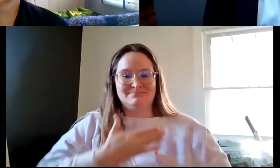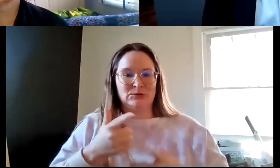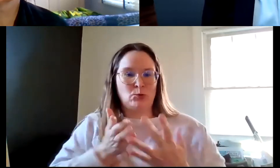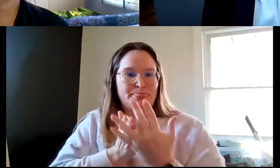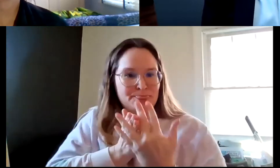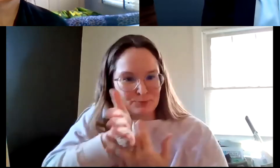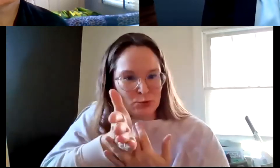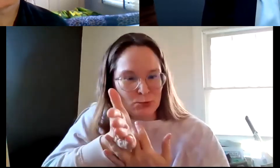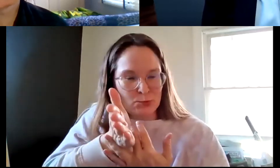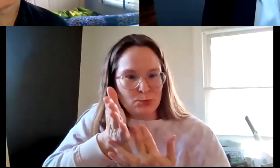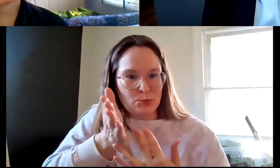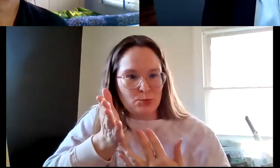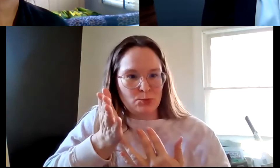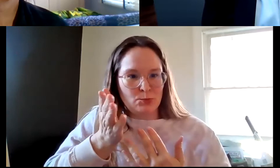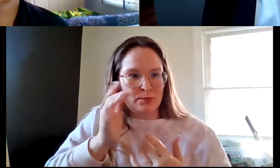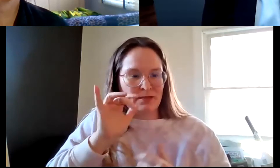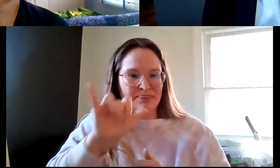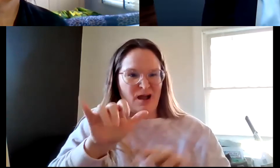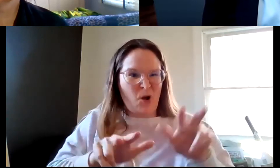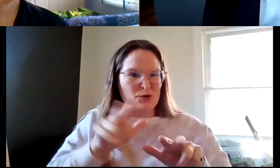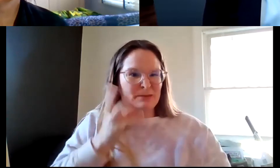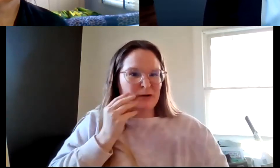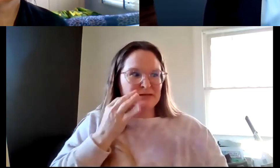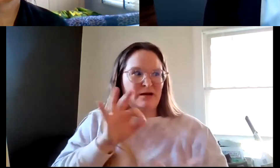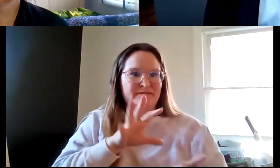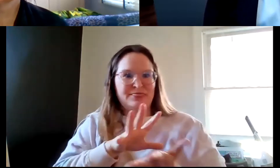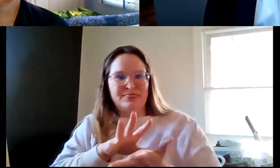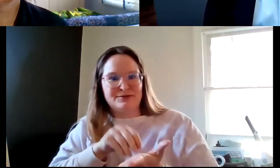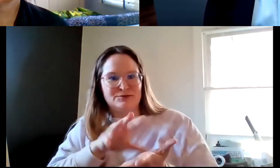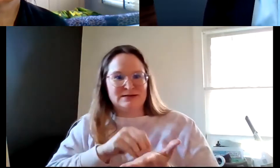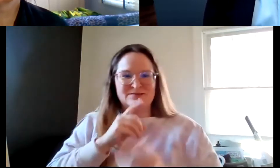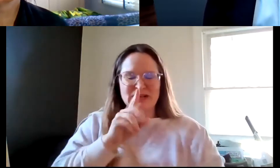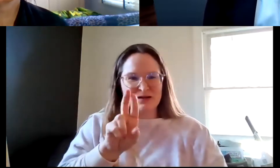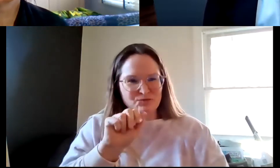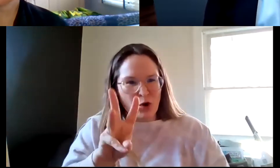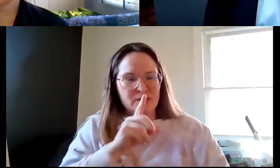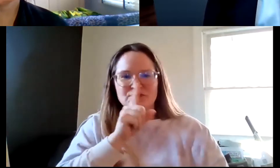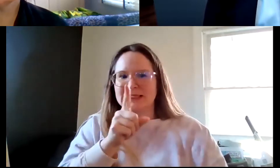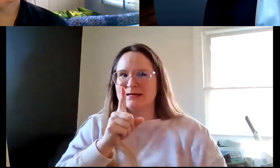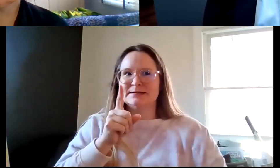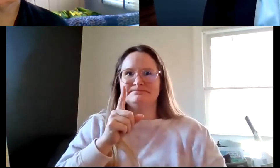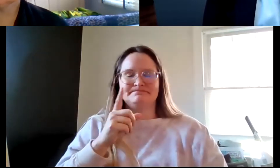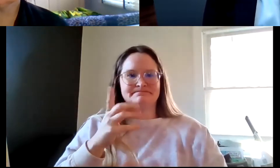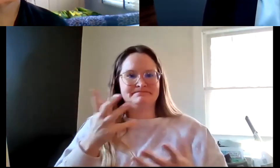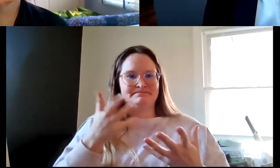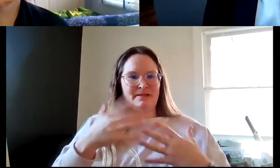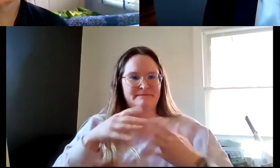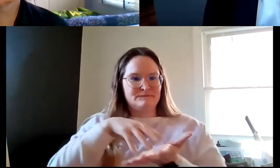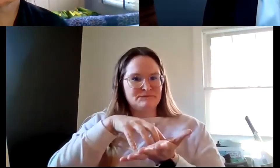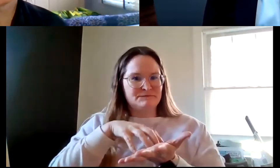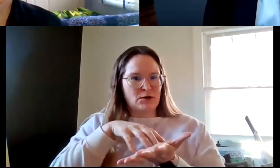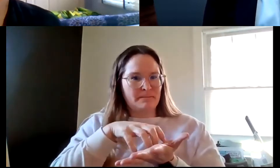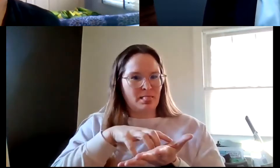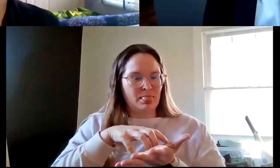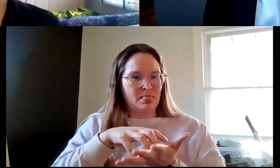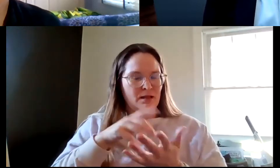different journeys, and I got to experience that and sharing their information that they shared with me. And the experience of learning, I